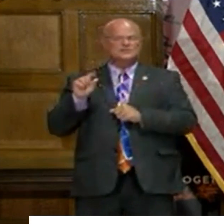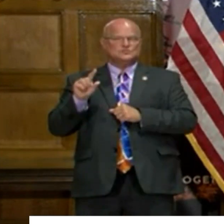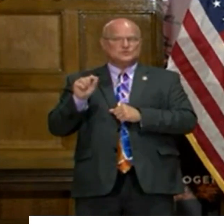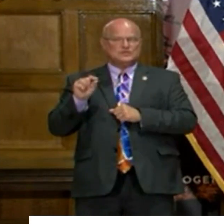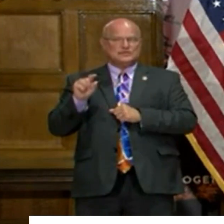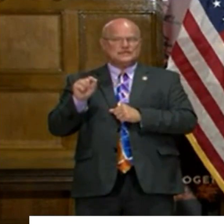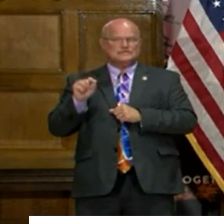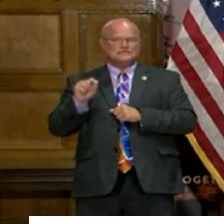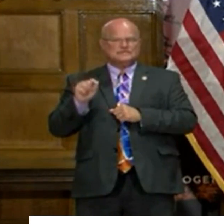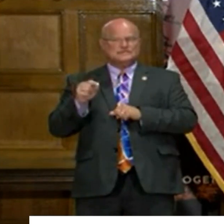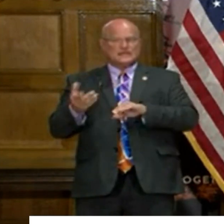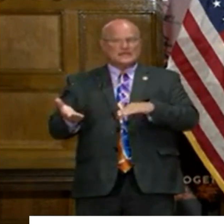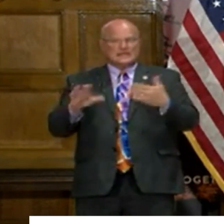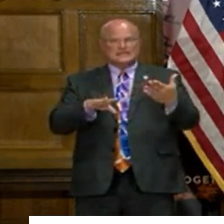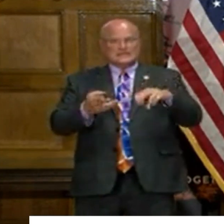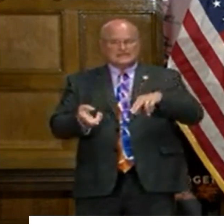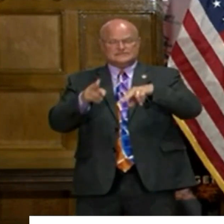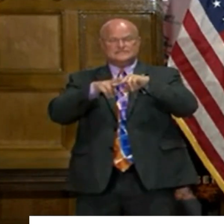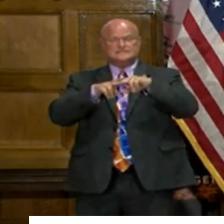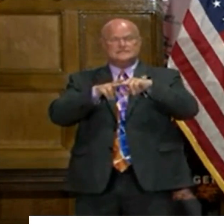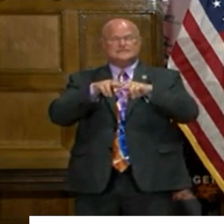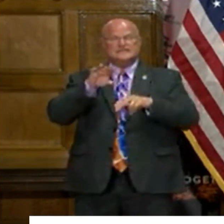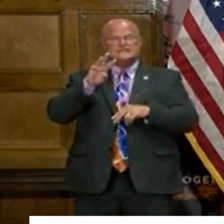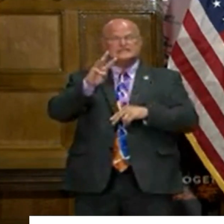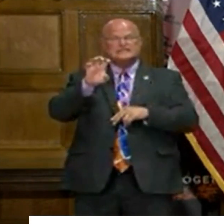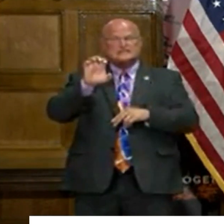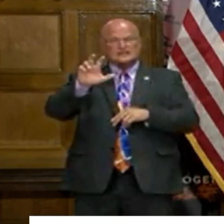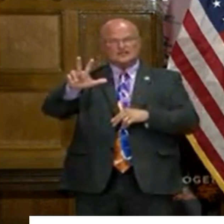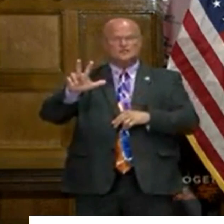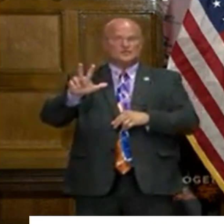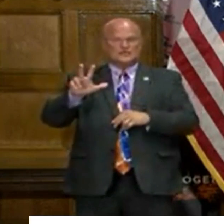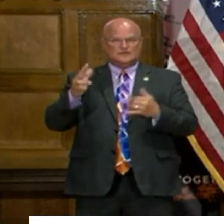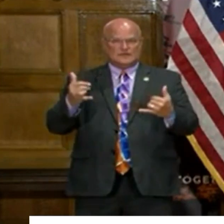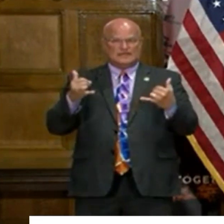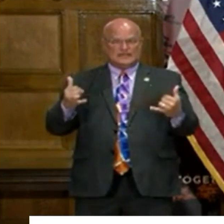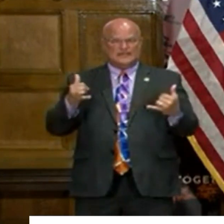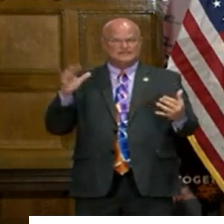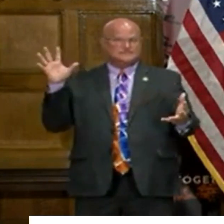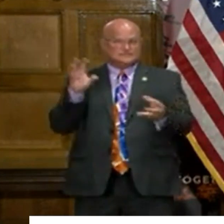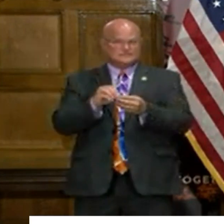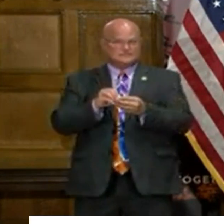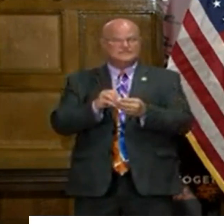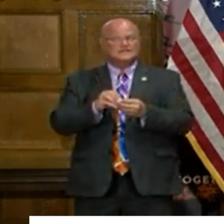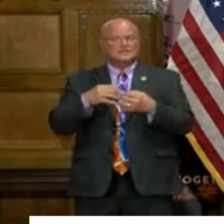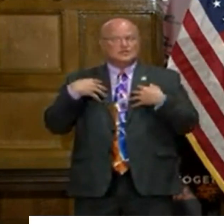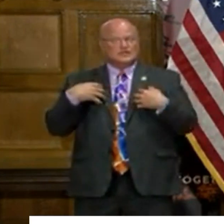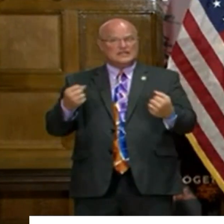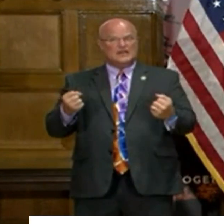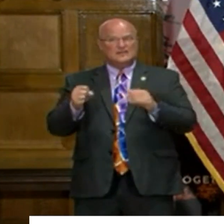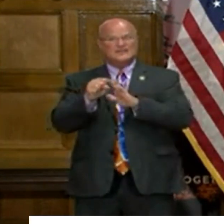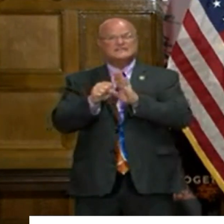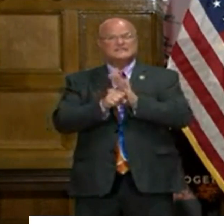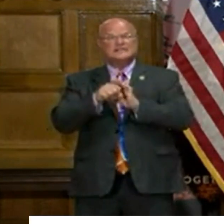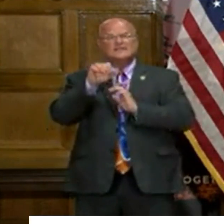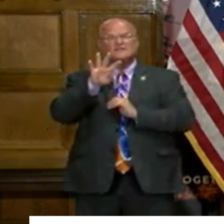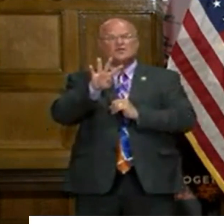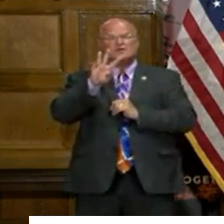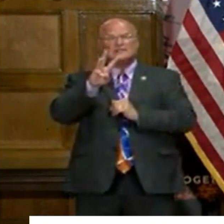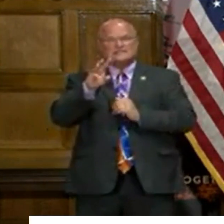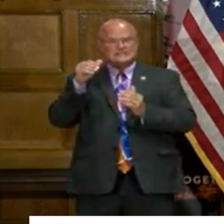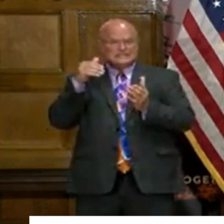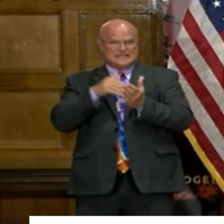by 4 to 603. Total recovered patients in the state is